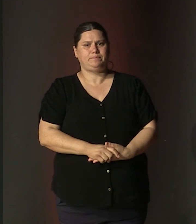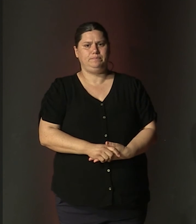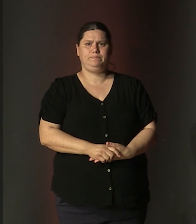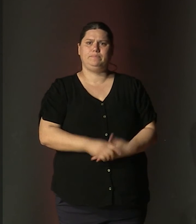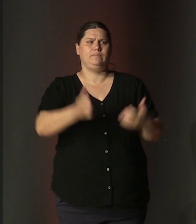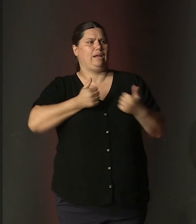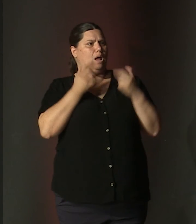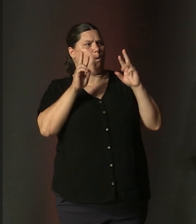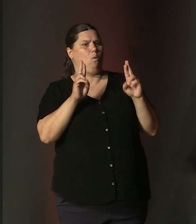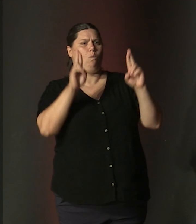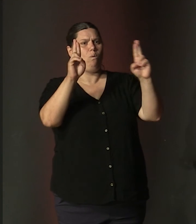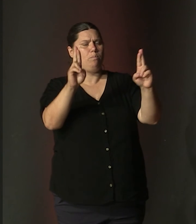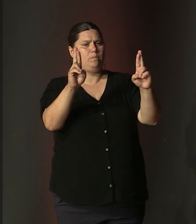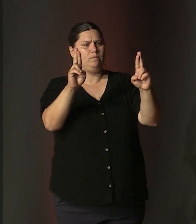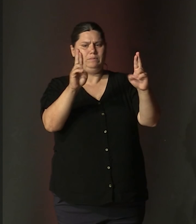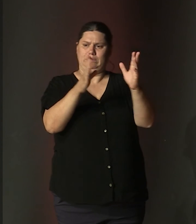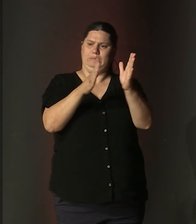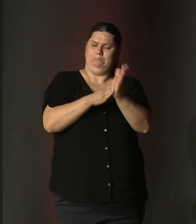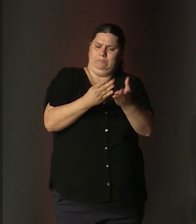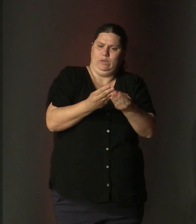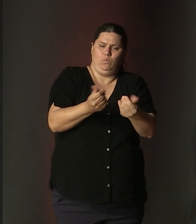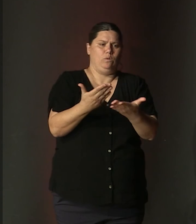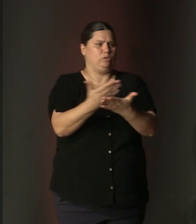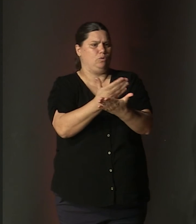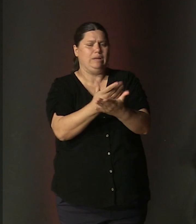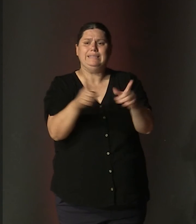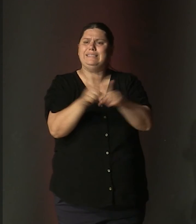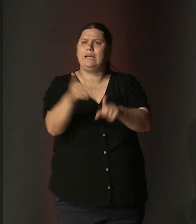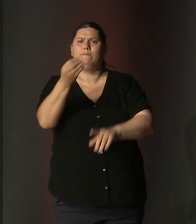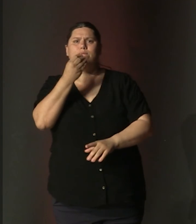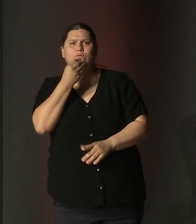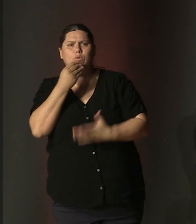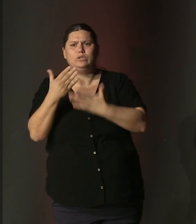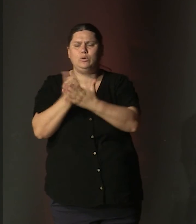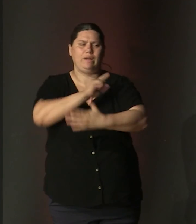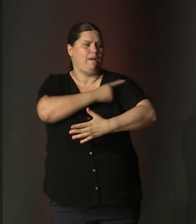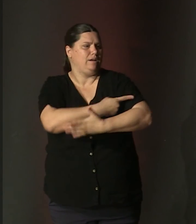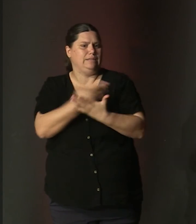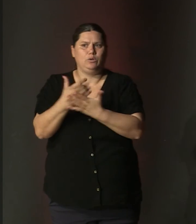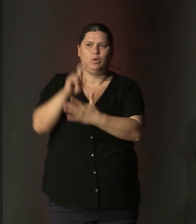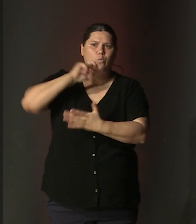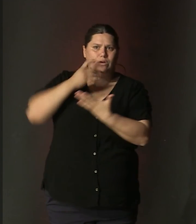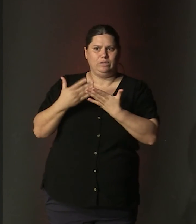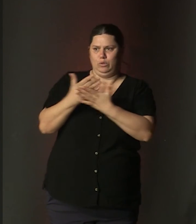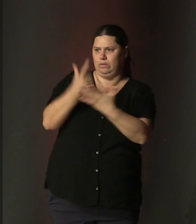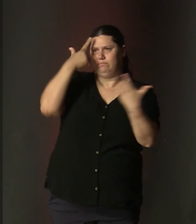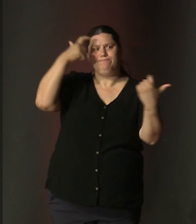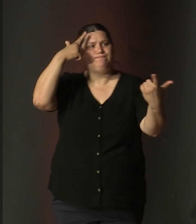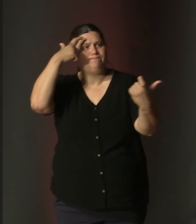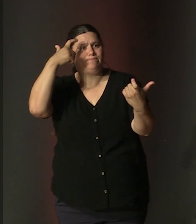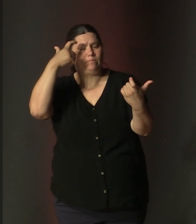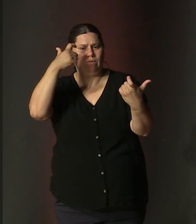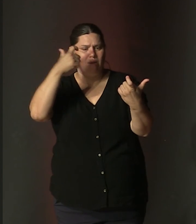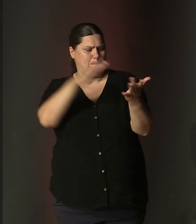hope is that mineral security, like the ideas of food security, energy security, and water security before it, can help